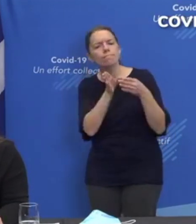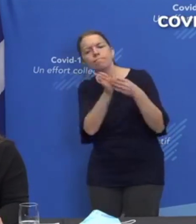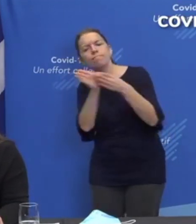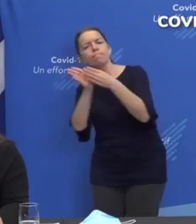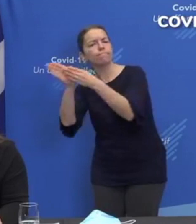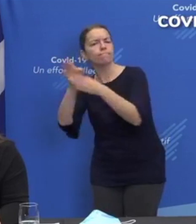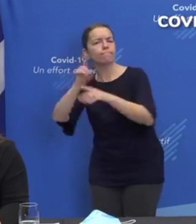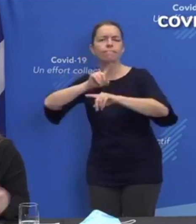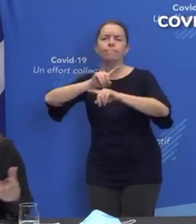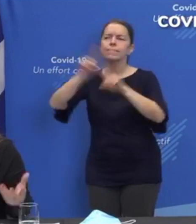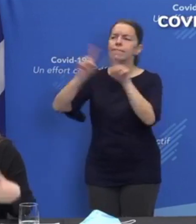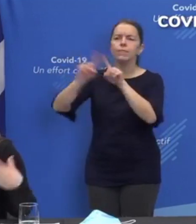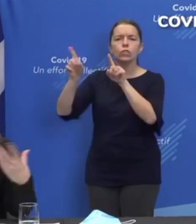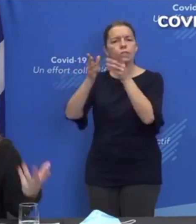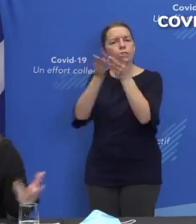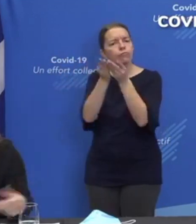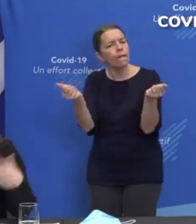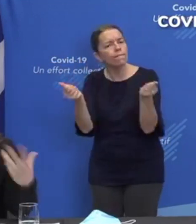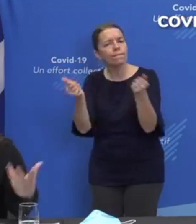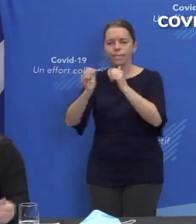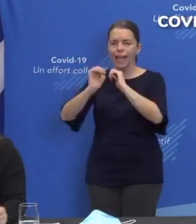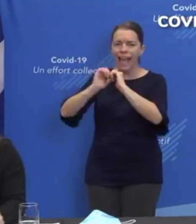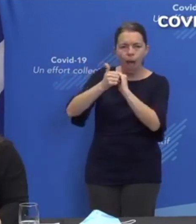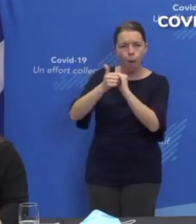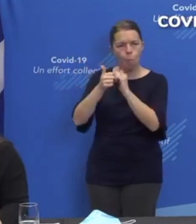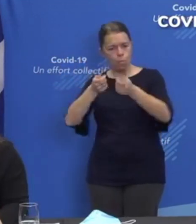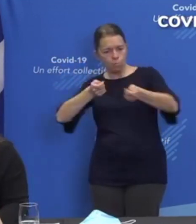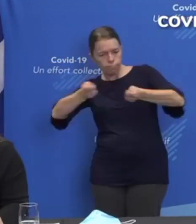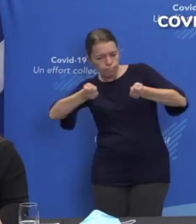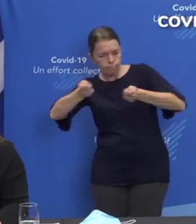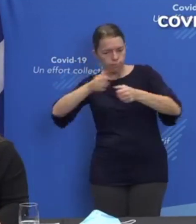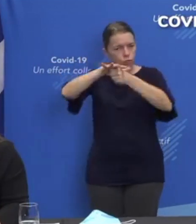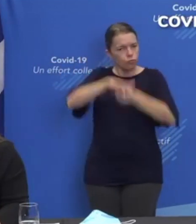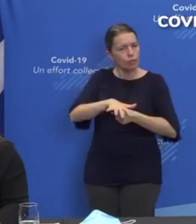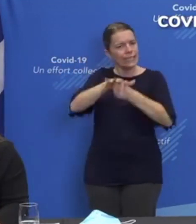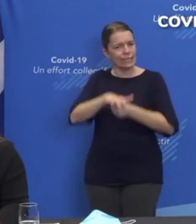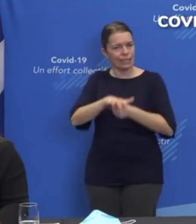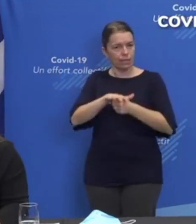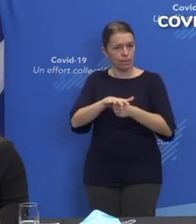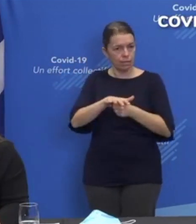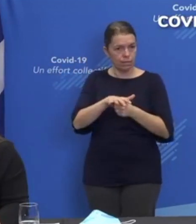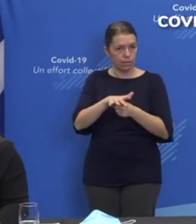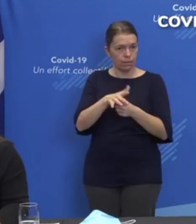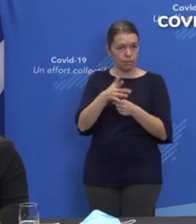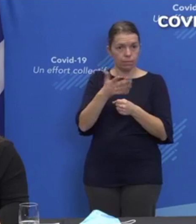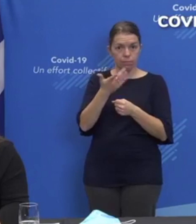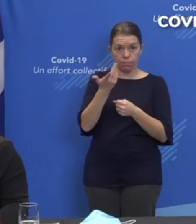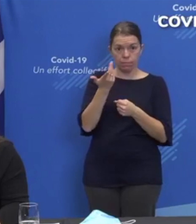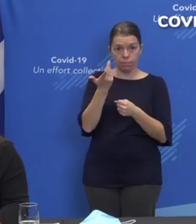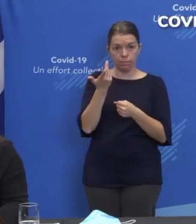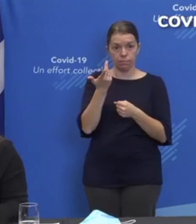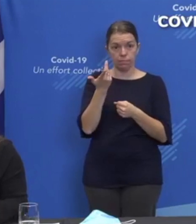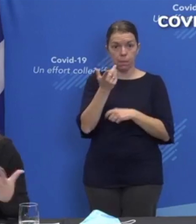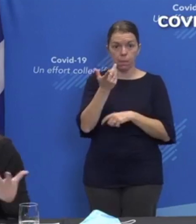to manage the stress or loneliness that we have. So,